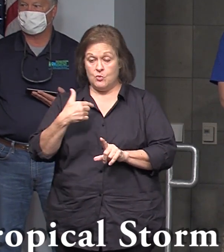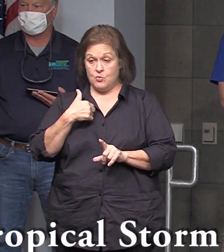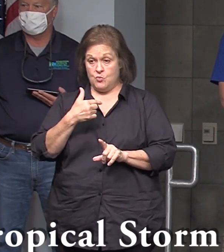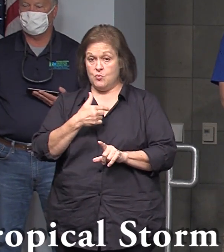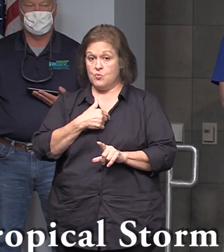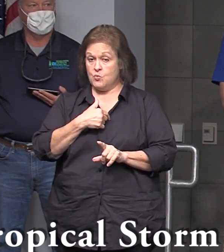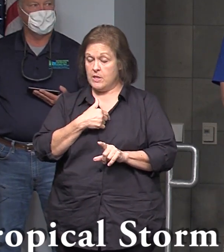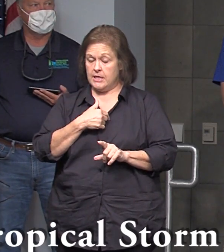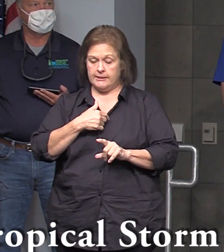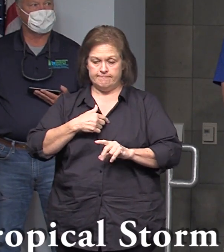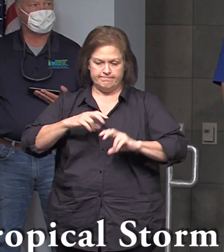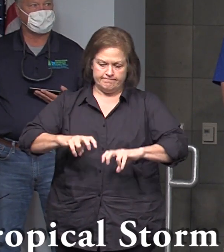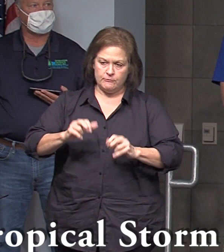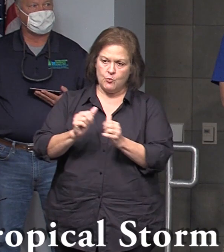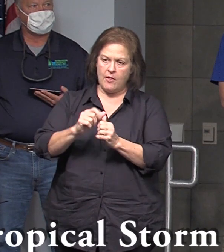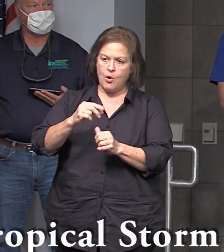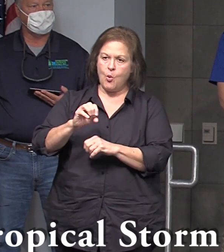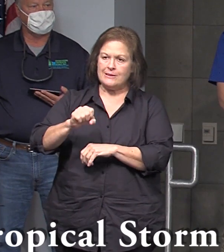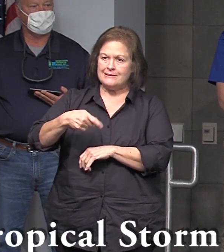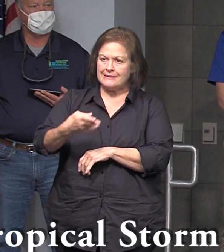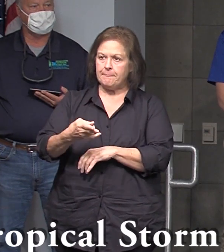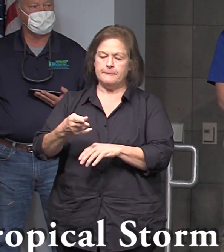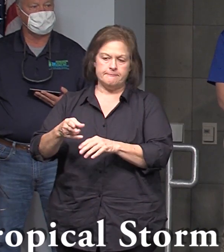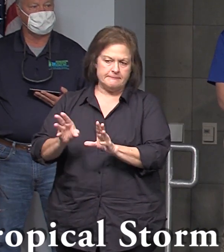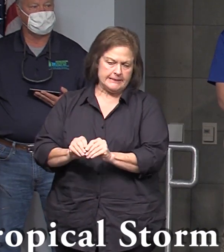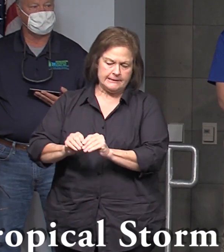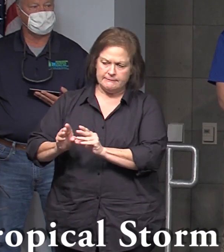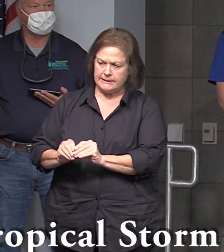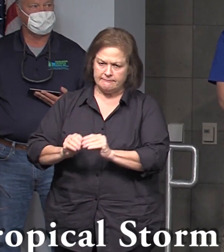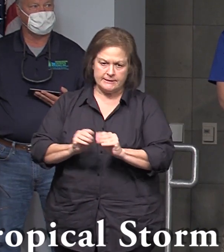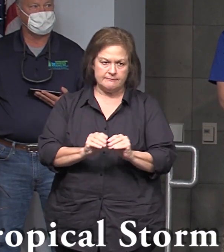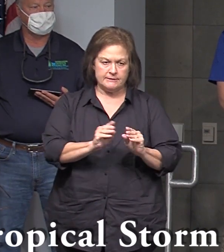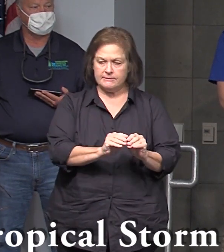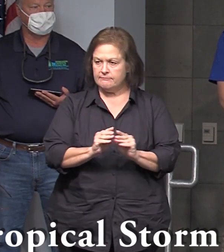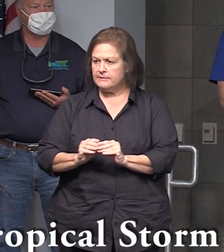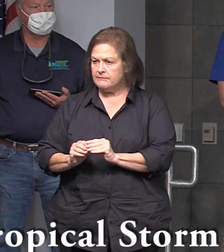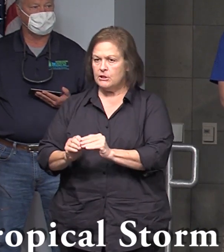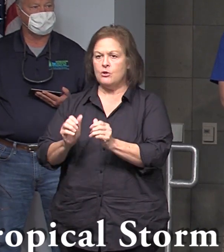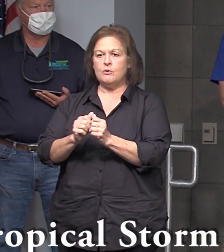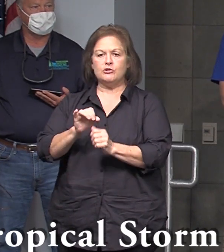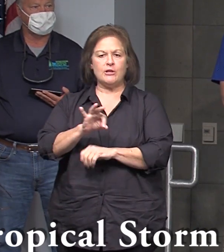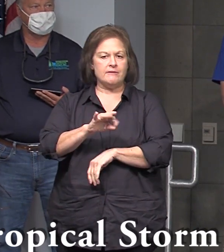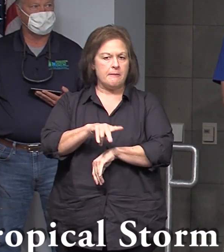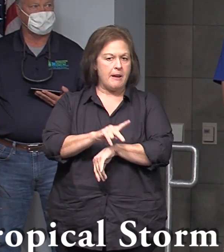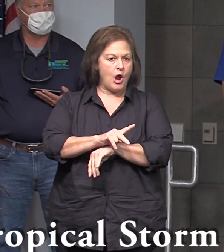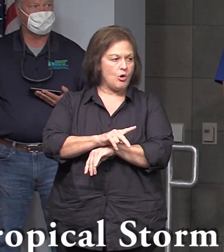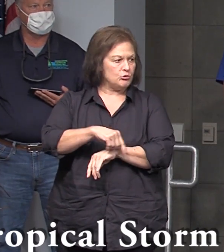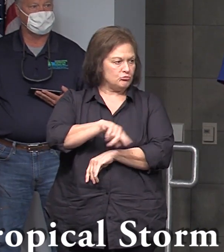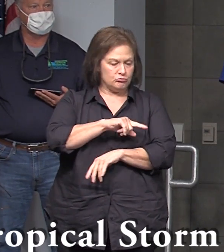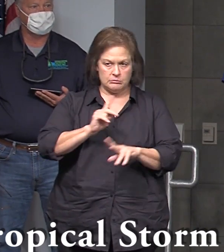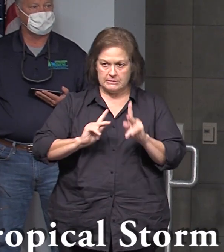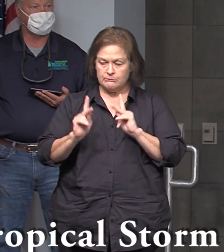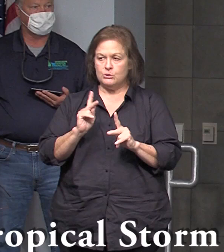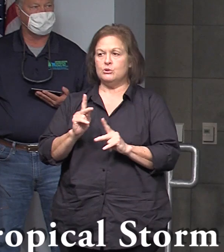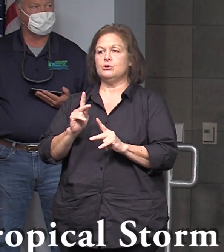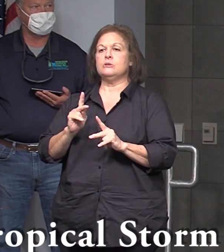the briefings with GOSEP, with the National Weather Service, and then we're conducting our Jefferson Parish leadership